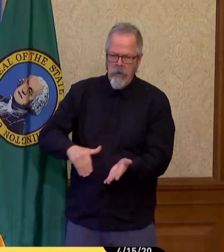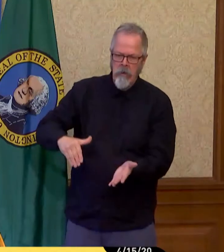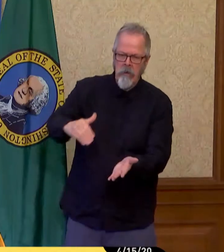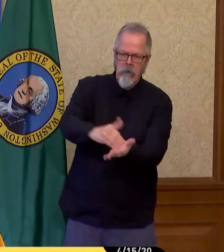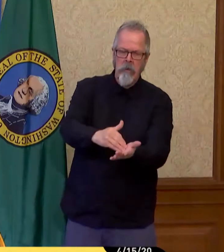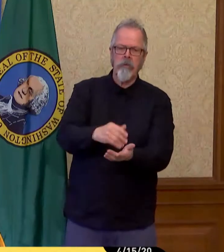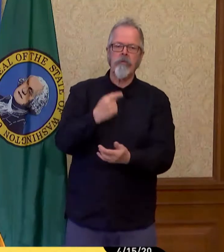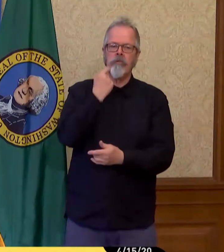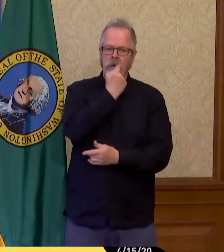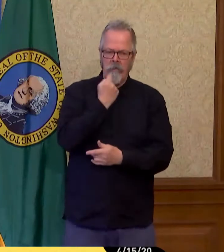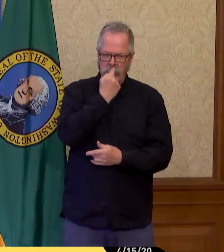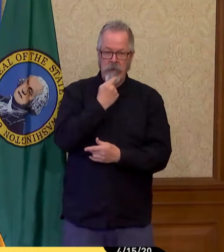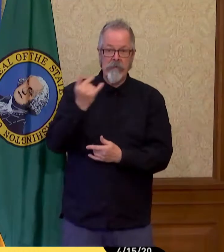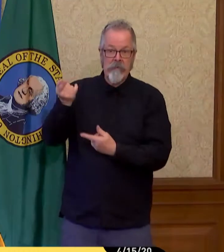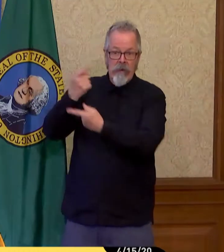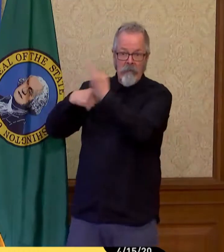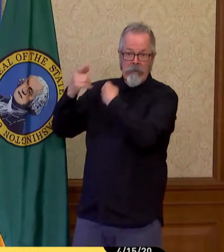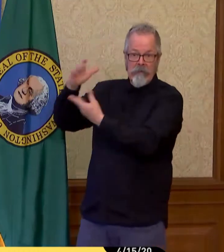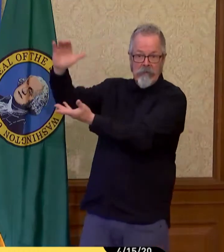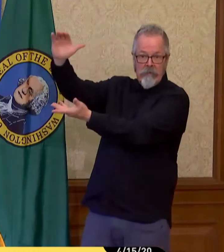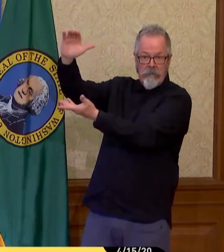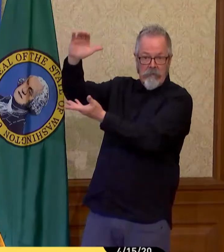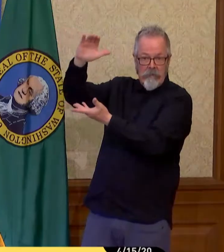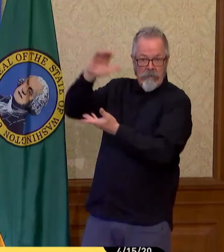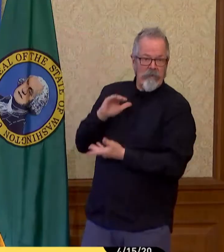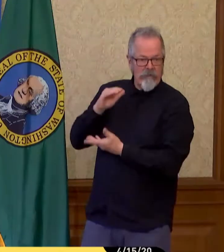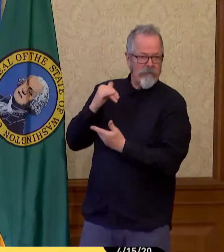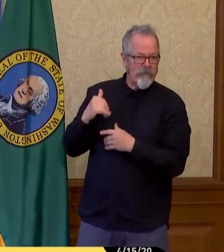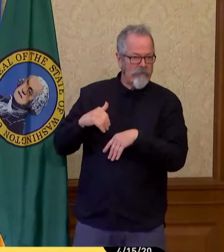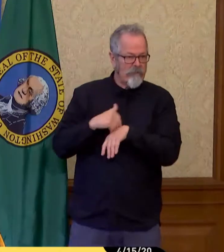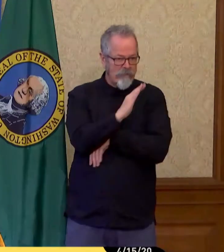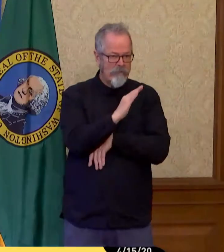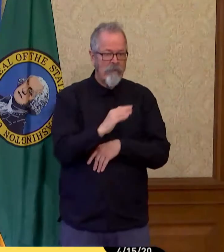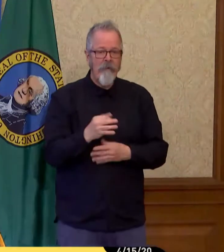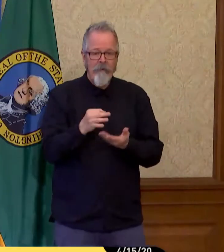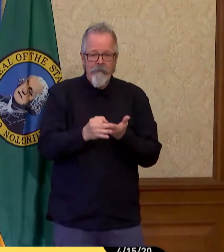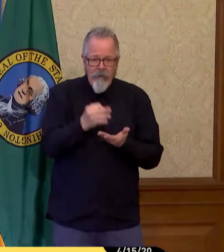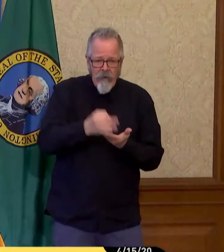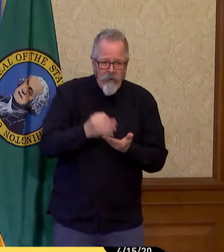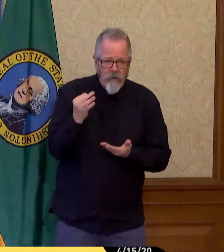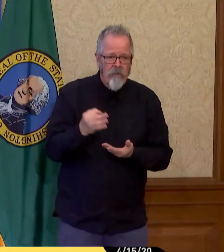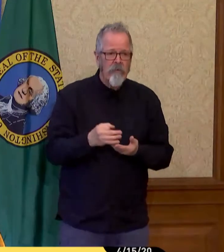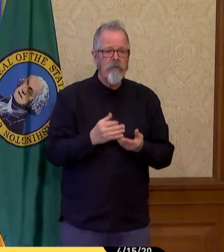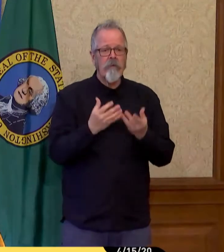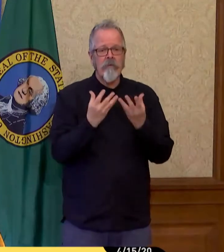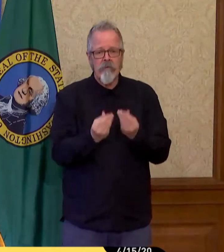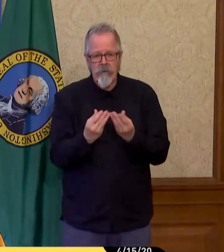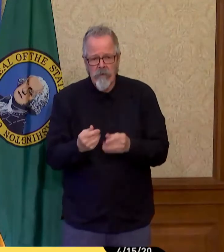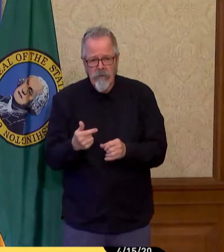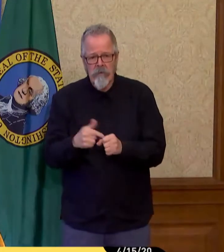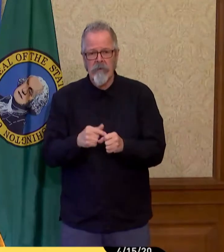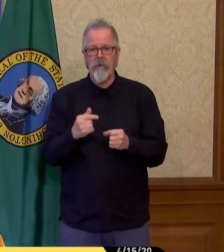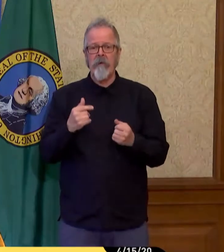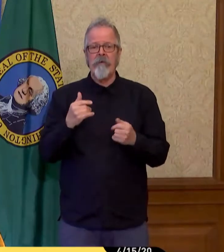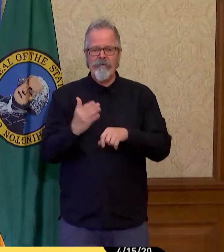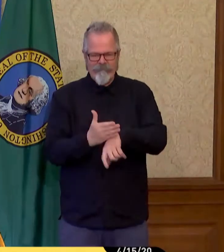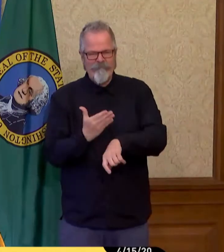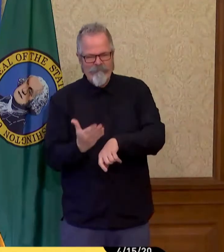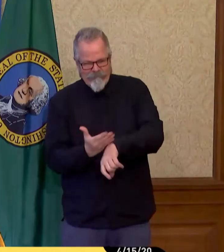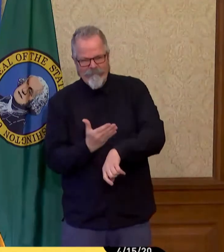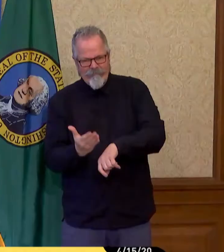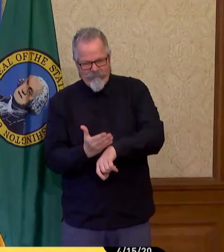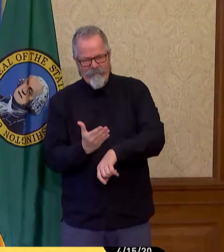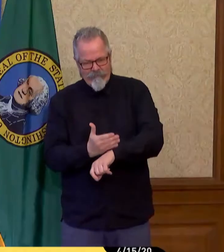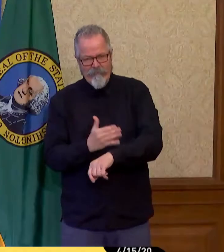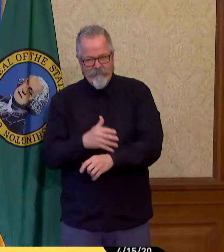that. And vials and test medium. We also have, we hope, new FDA guidelines that will